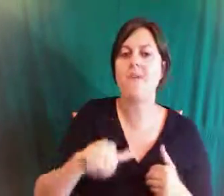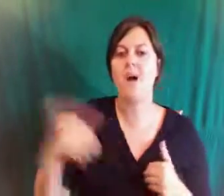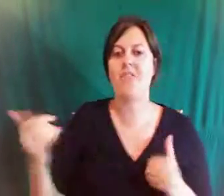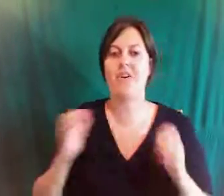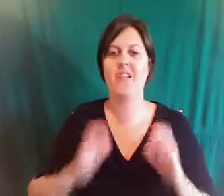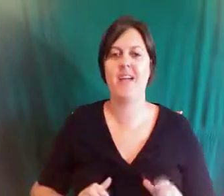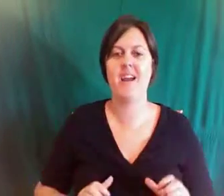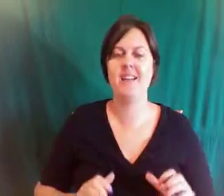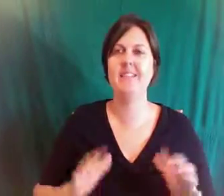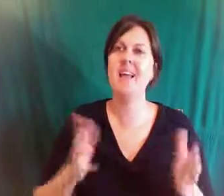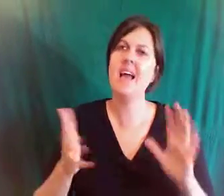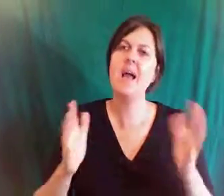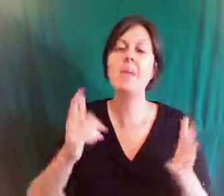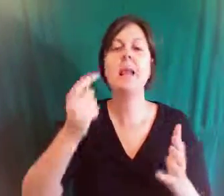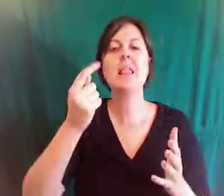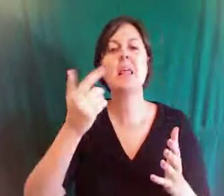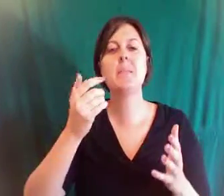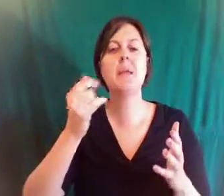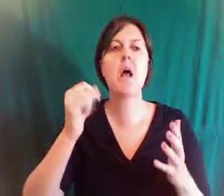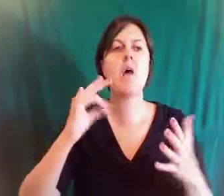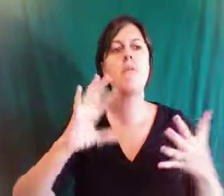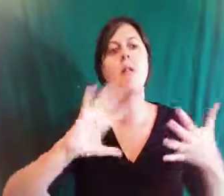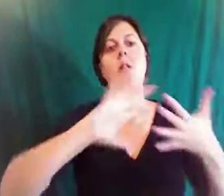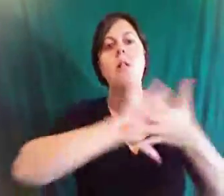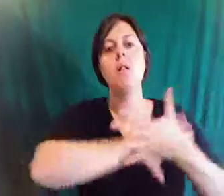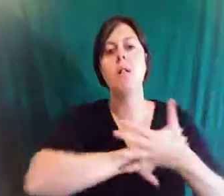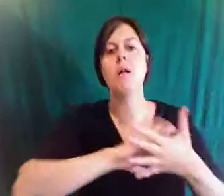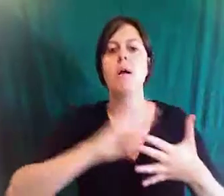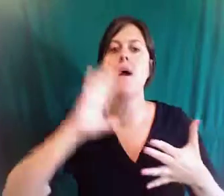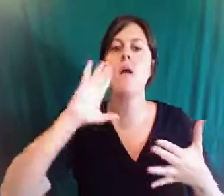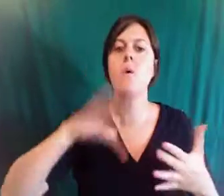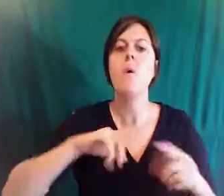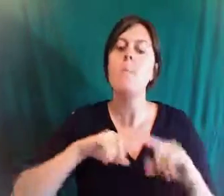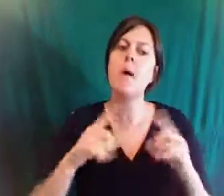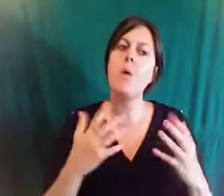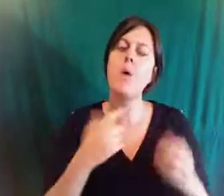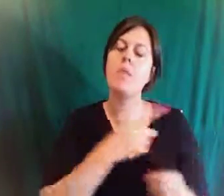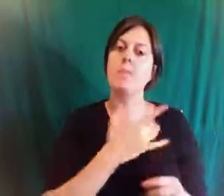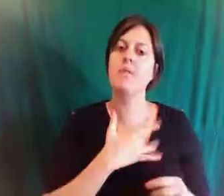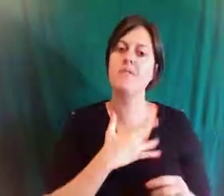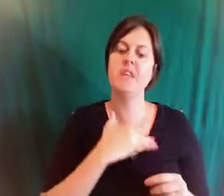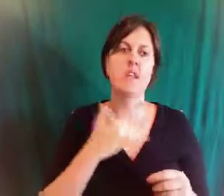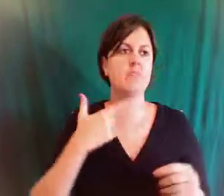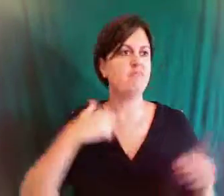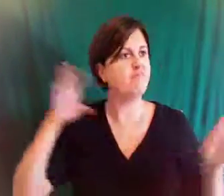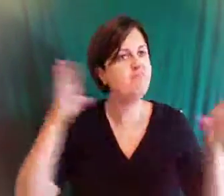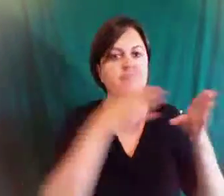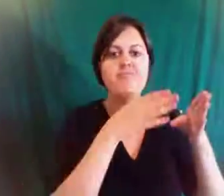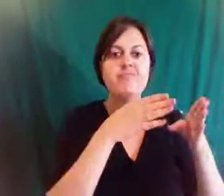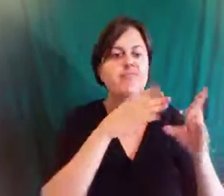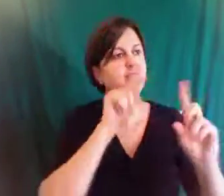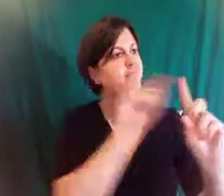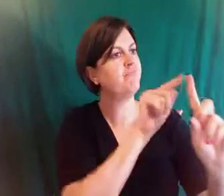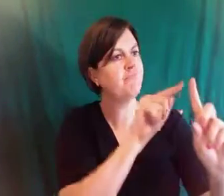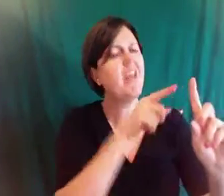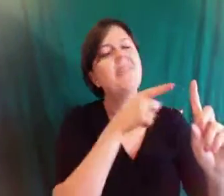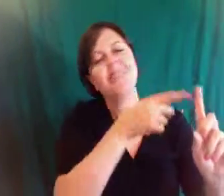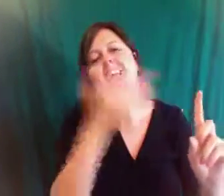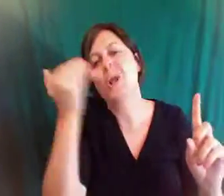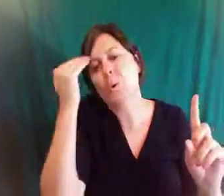smoke and mirrors thing but for me i want them to think that they're the only client that i have even though they know i have other ones i don't